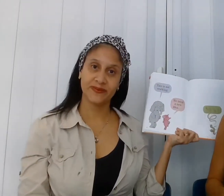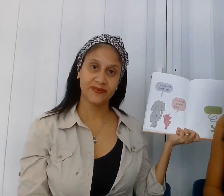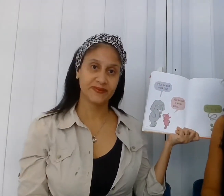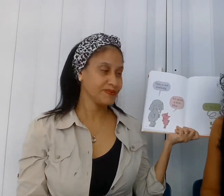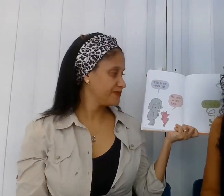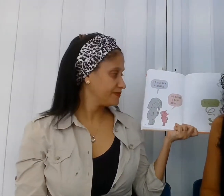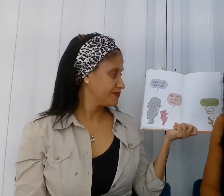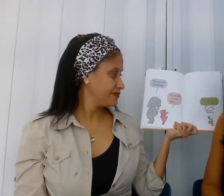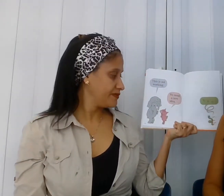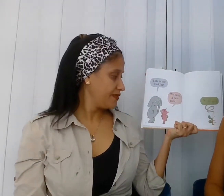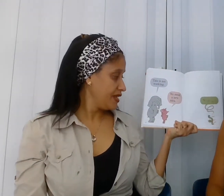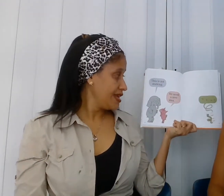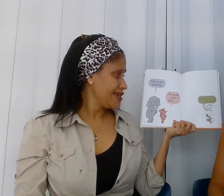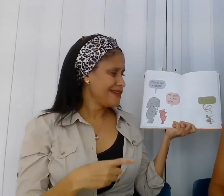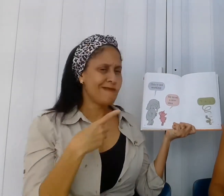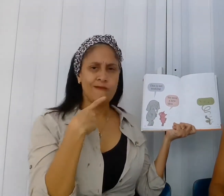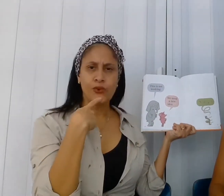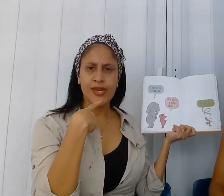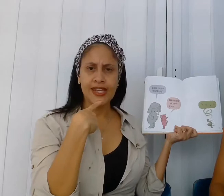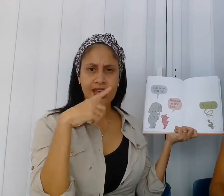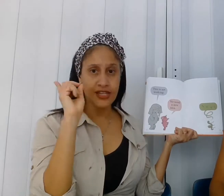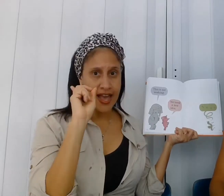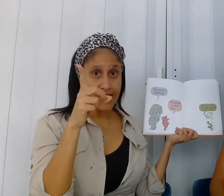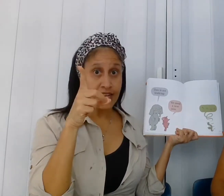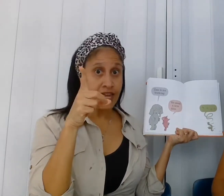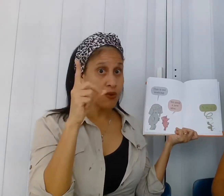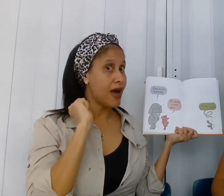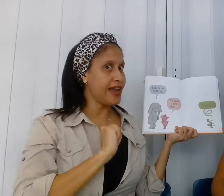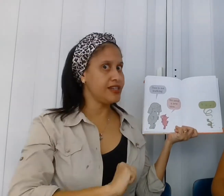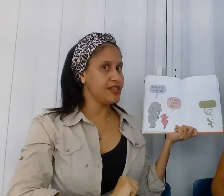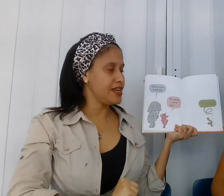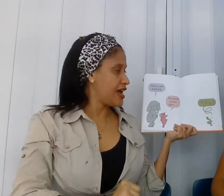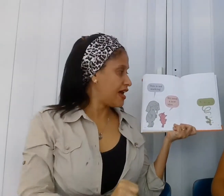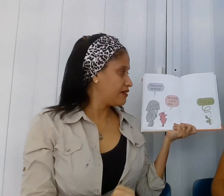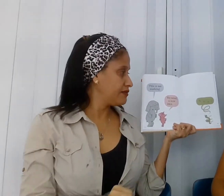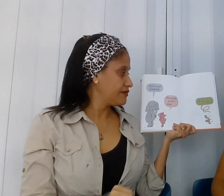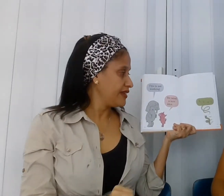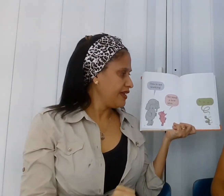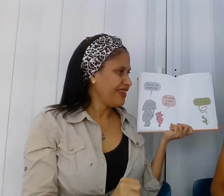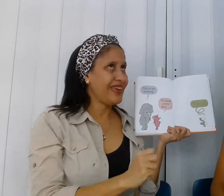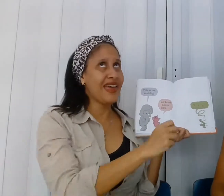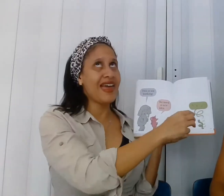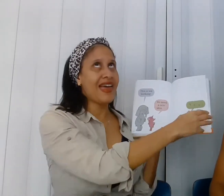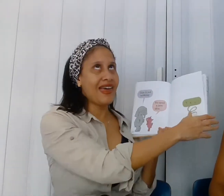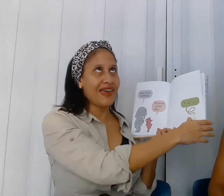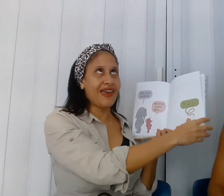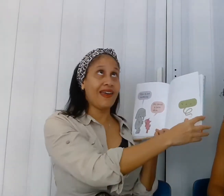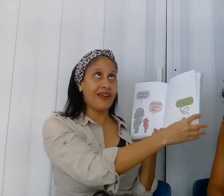This is not working. We need a new idea.